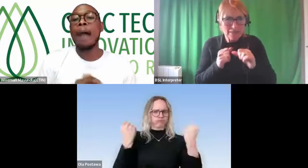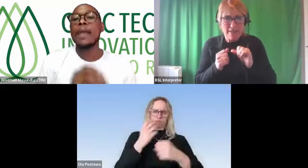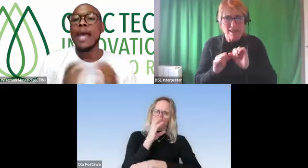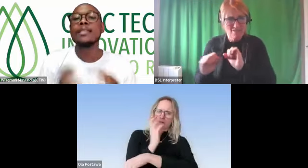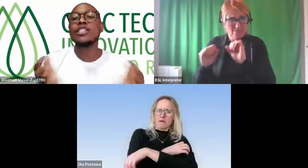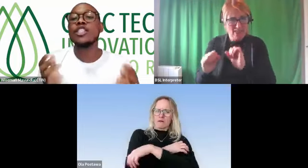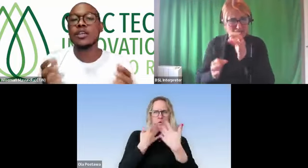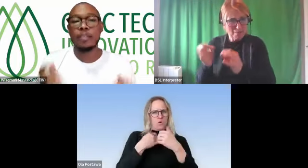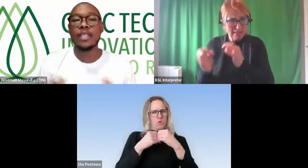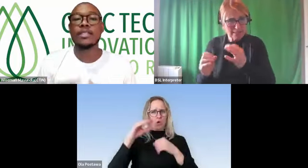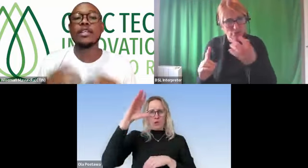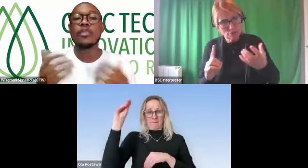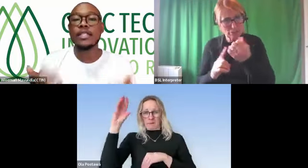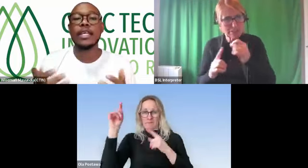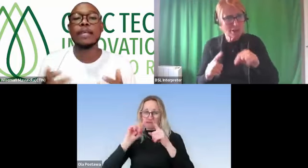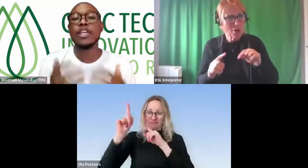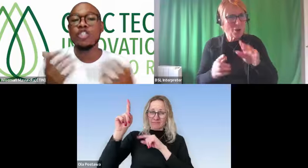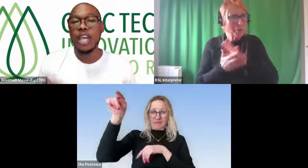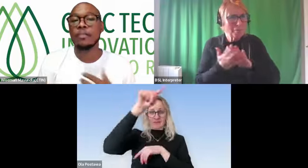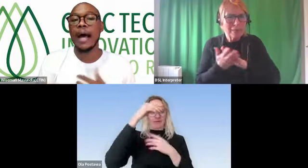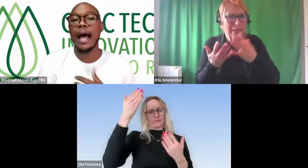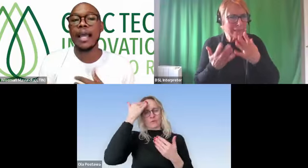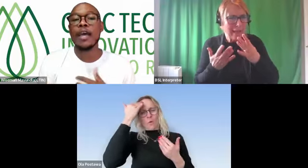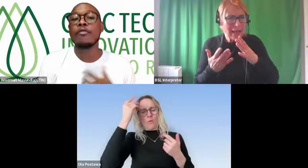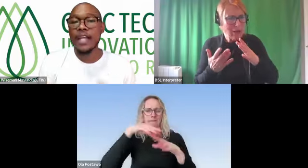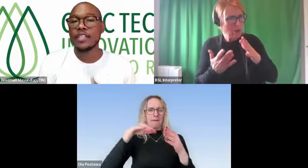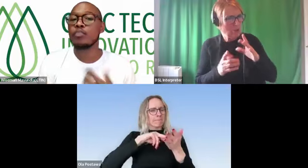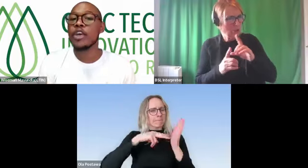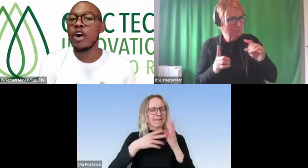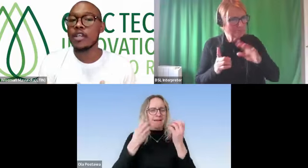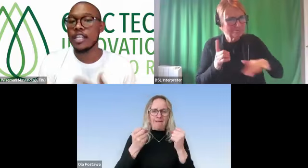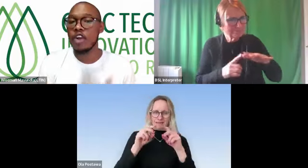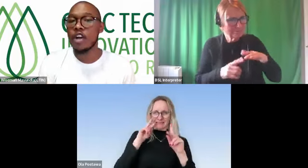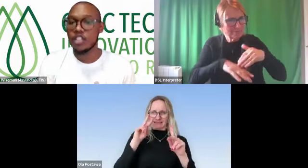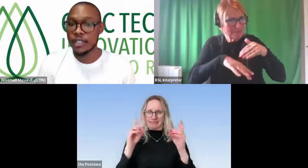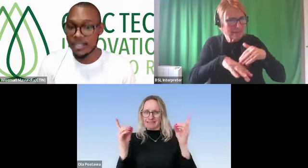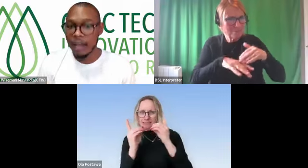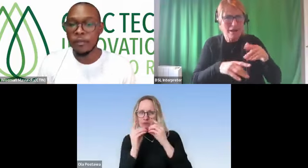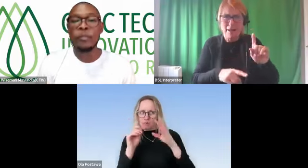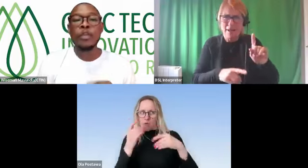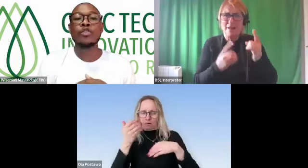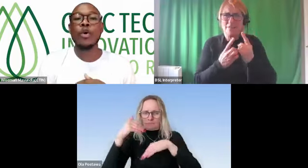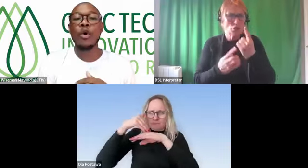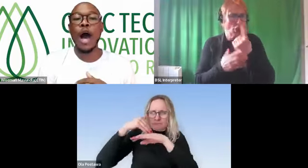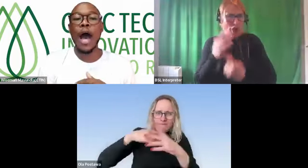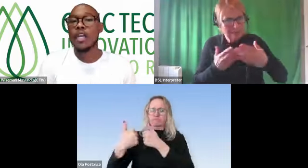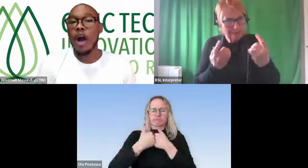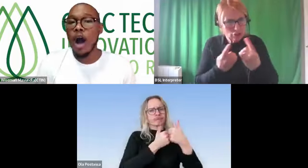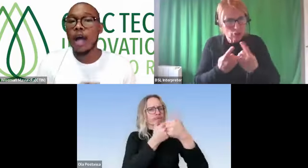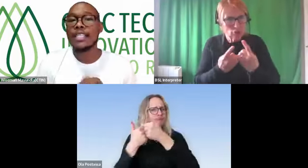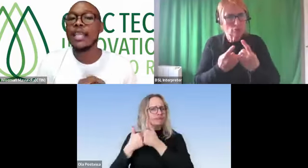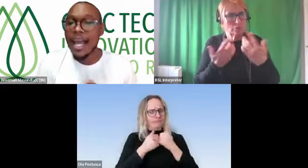objectives. Hence, the digital space is increasingly being shaped by factors beyond technology itself.